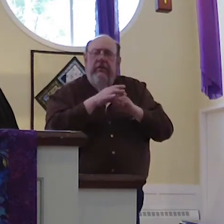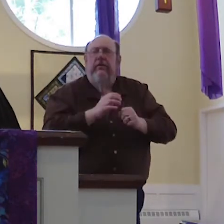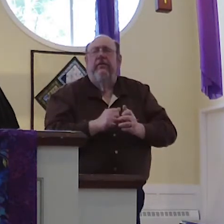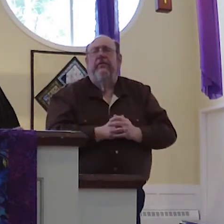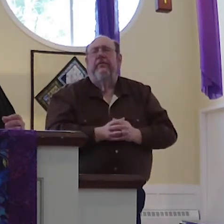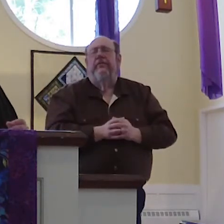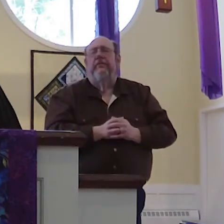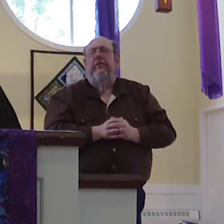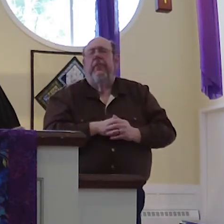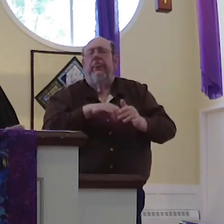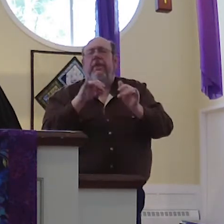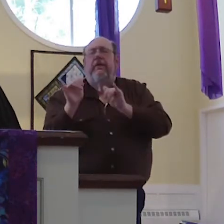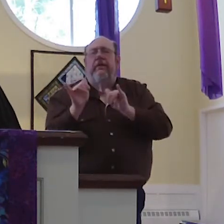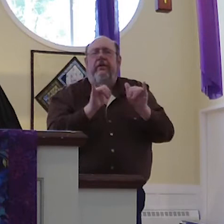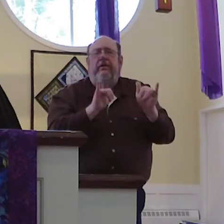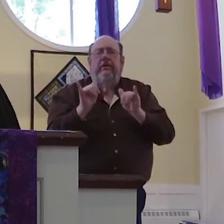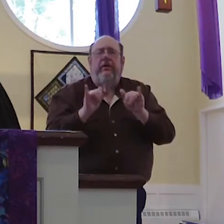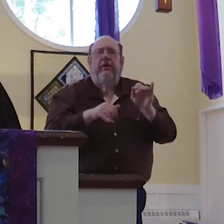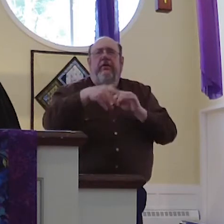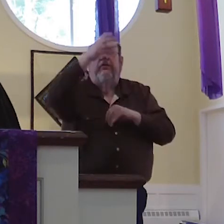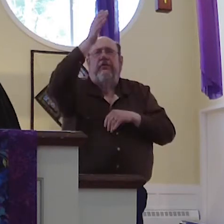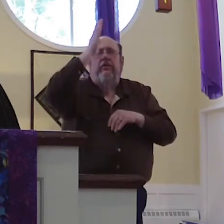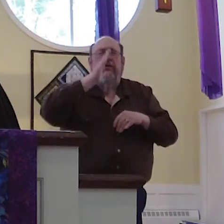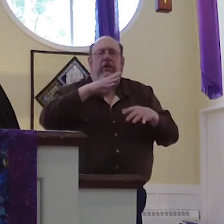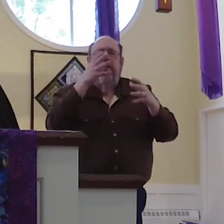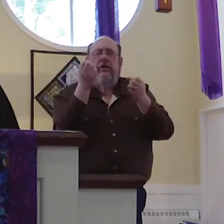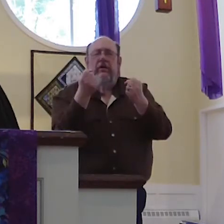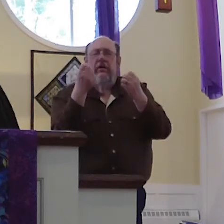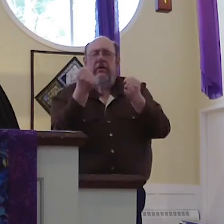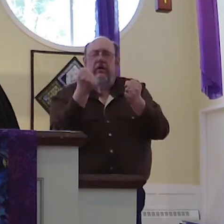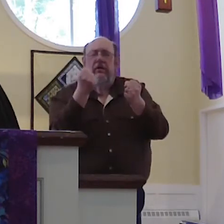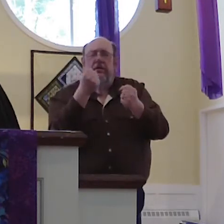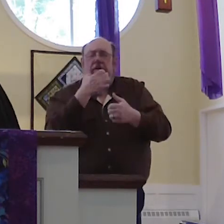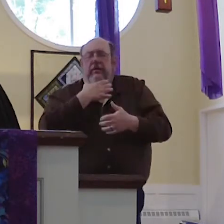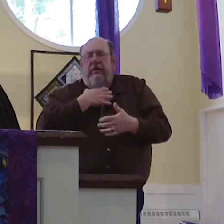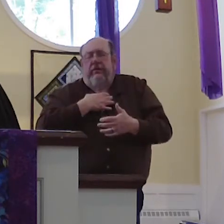Well, the same goes for God's word and God's will.